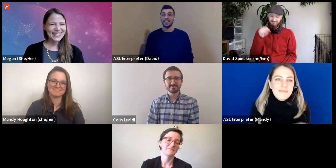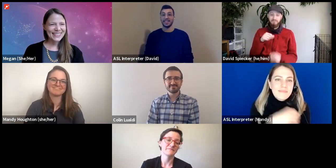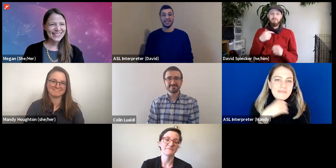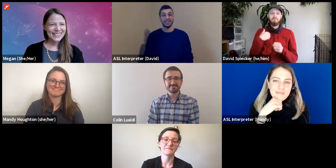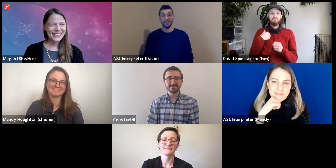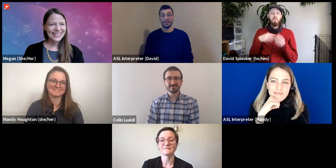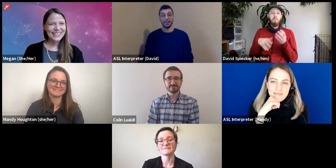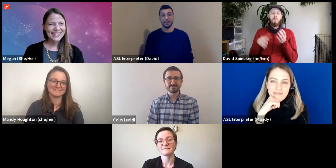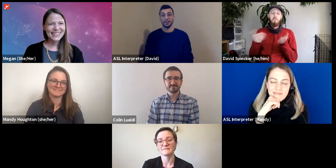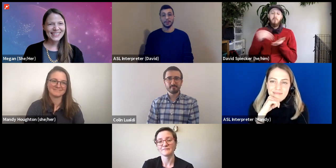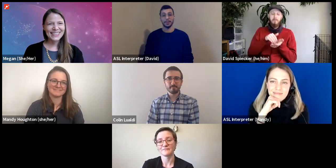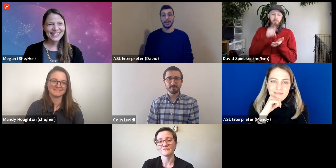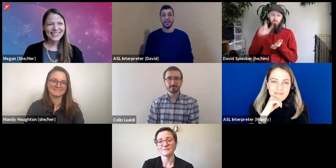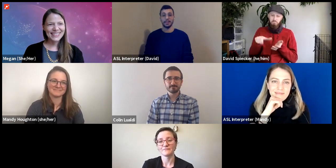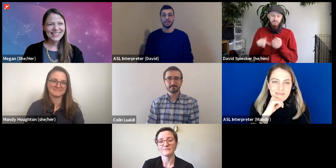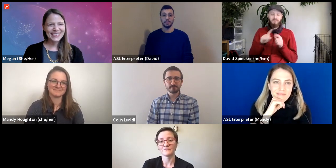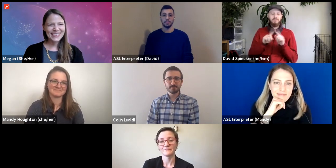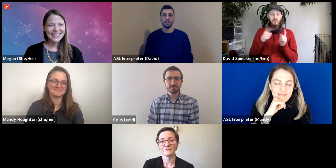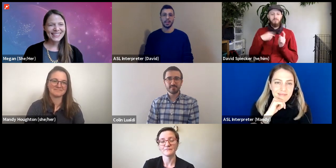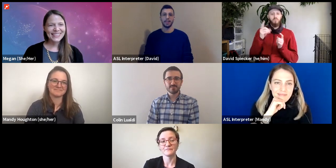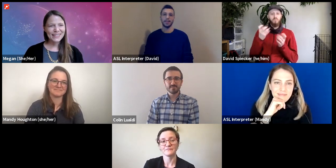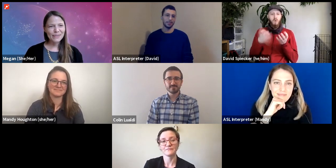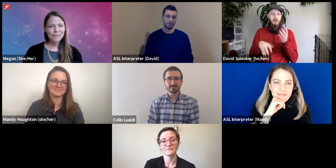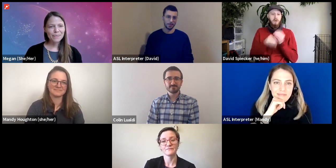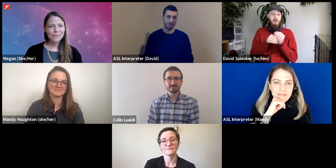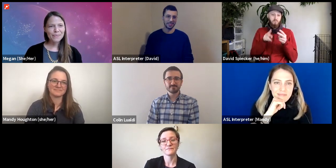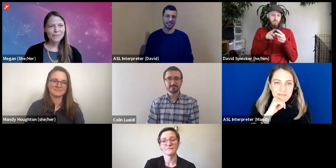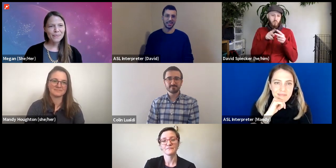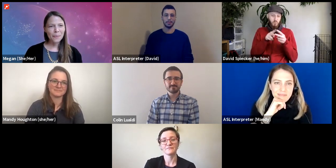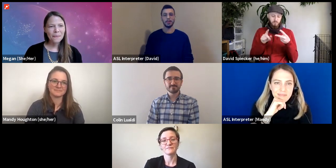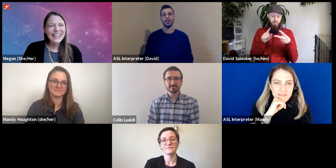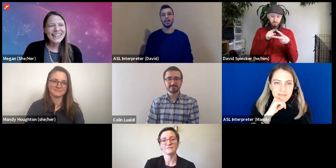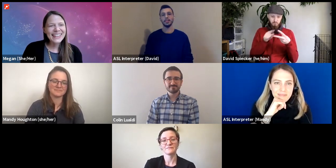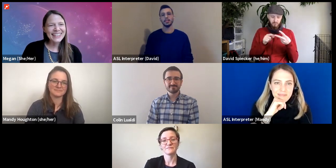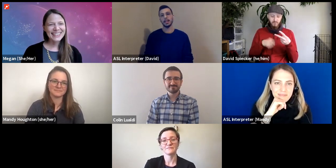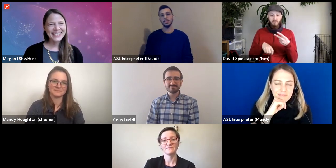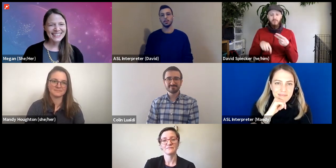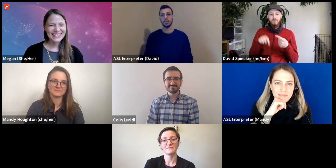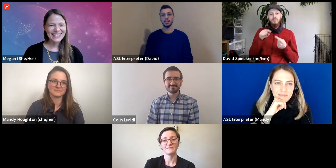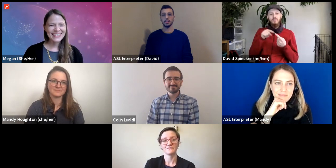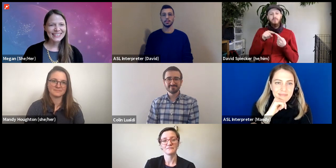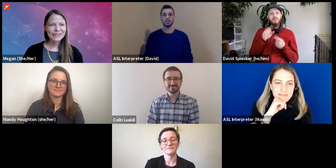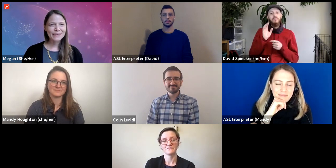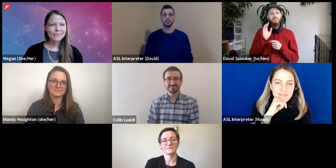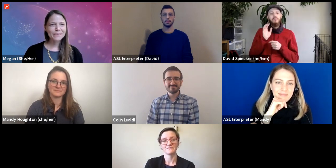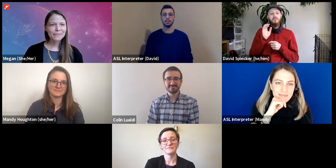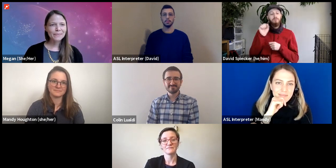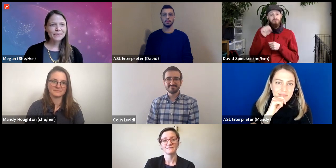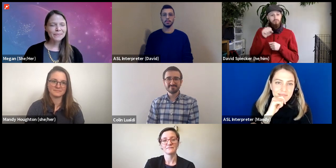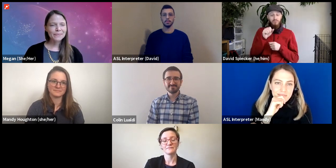I think Colin is really on the nose with that. I'm not going to repeat what he said, but I'll just add 2 things.